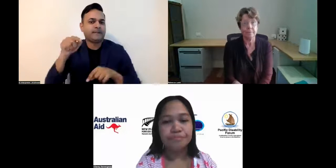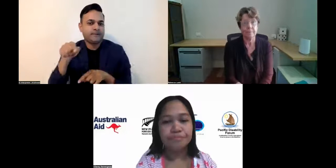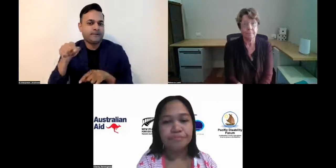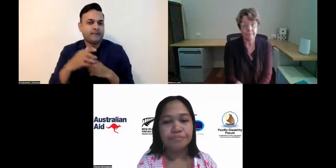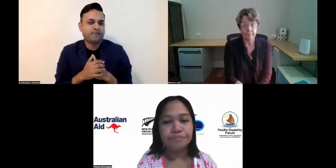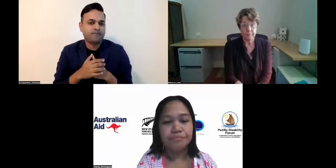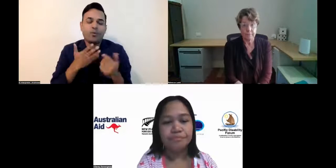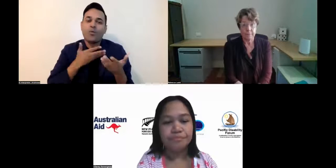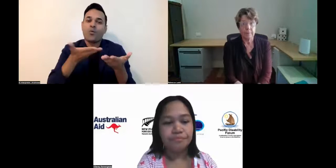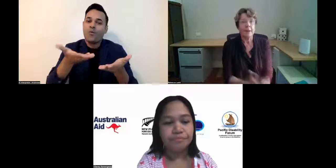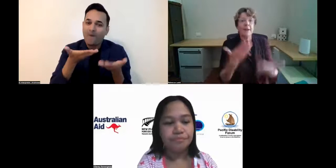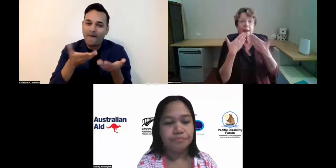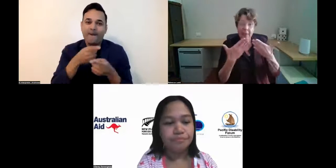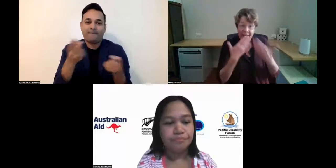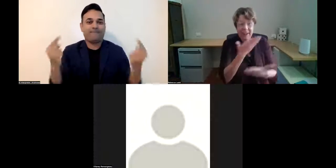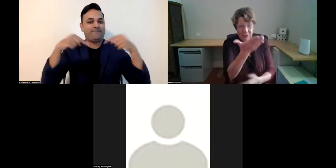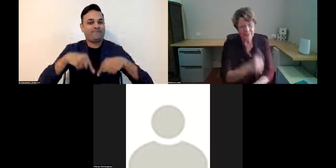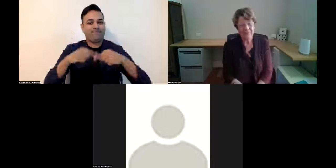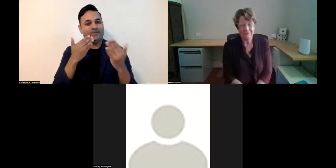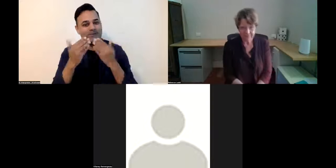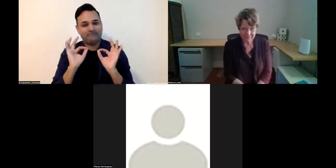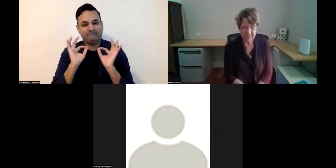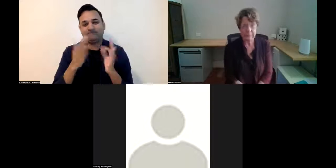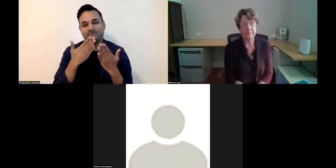Thank you, Co-Chair Lani.